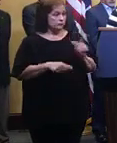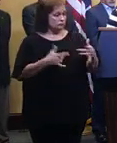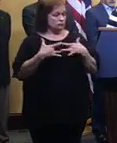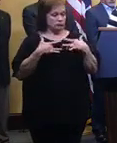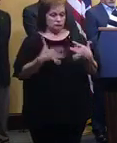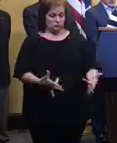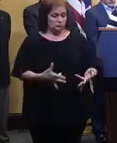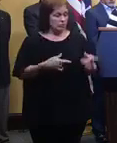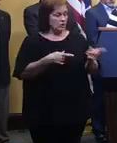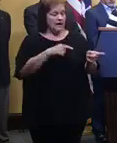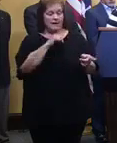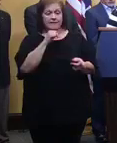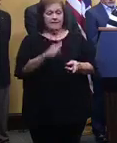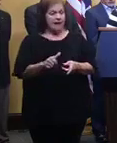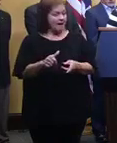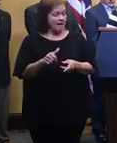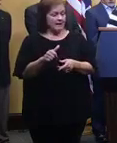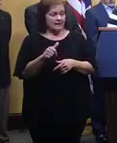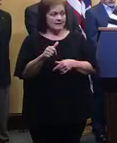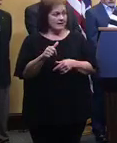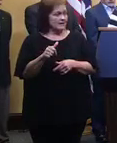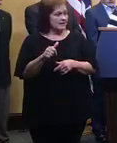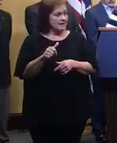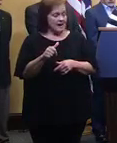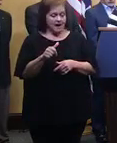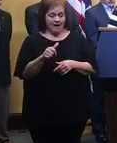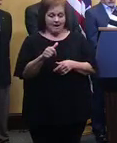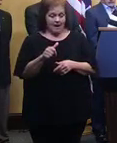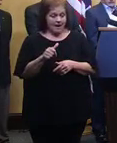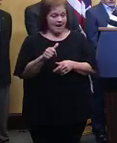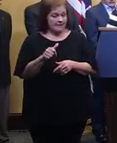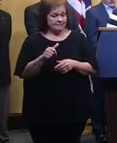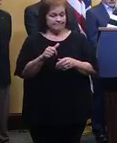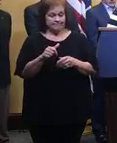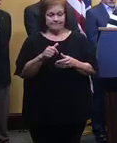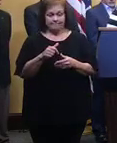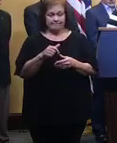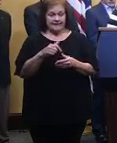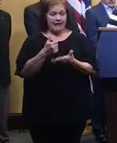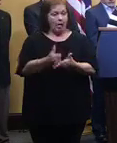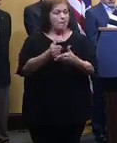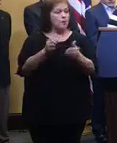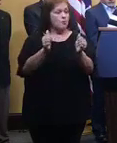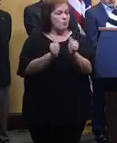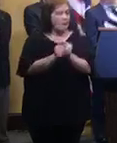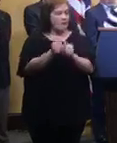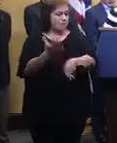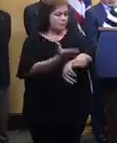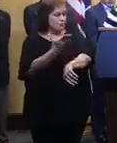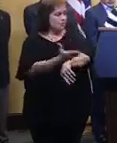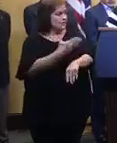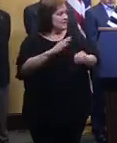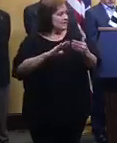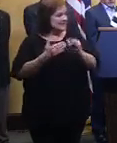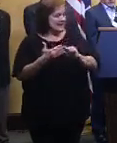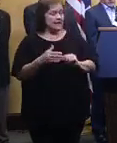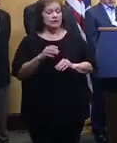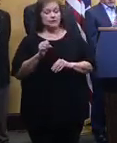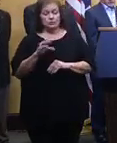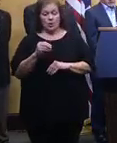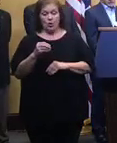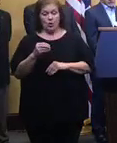not maintaining its facilities, its infrastructure. And so what I do not want to happen is that